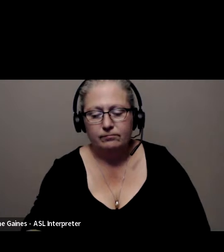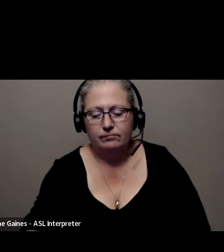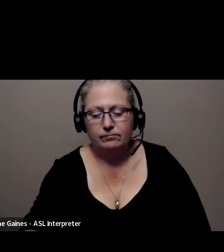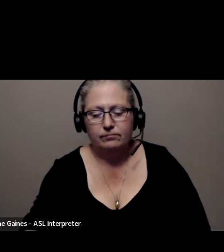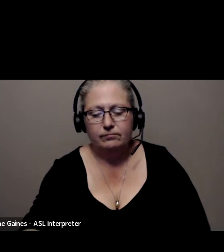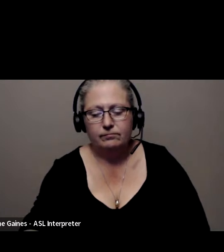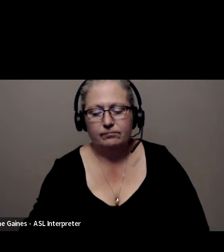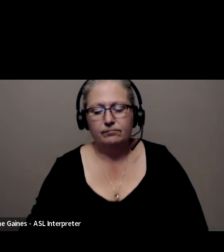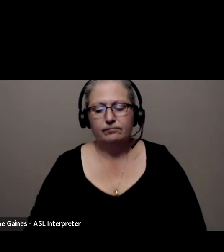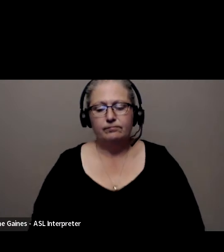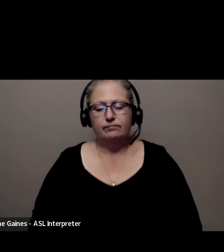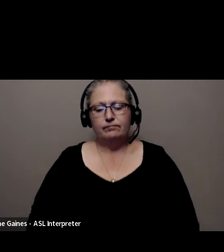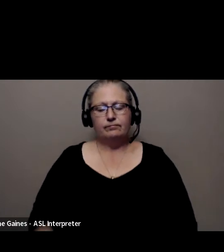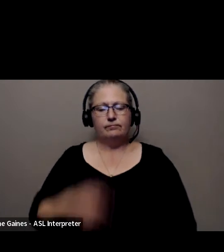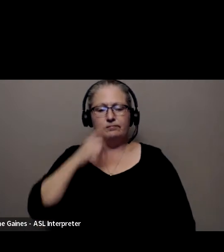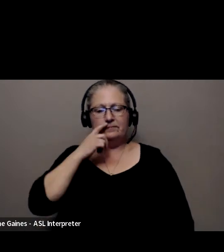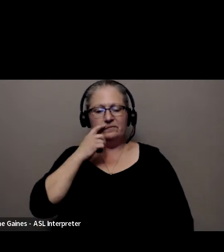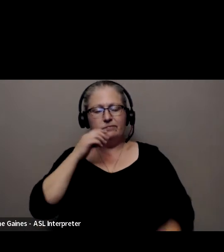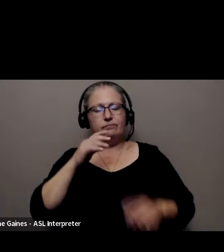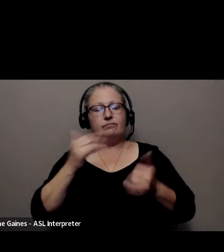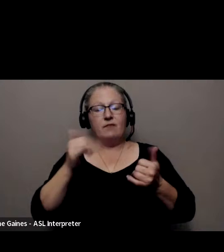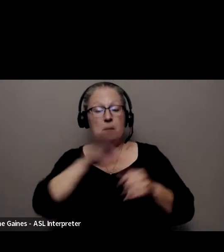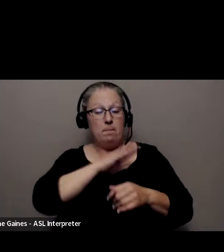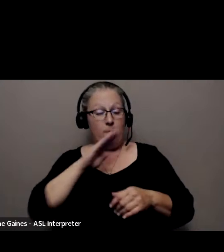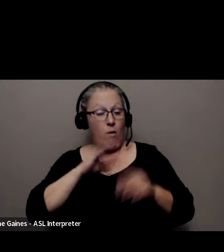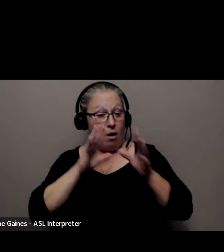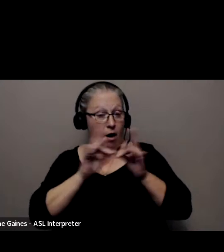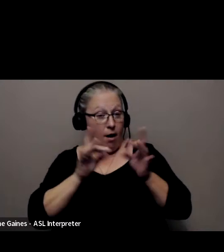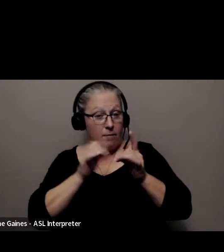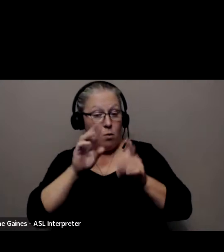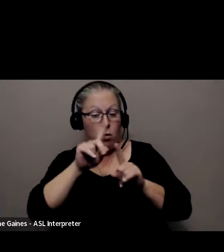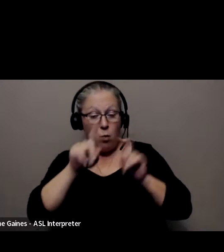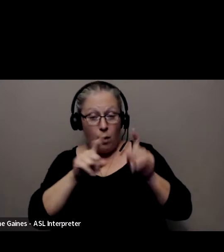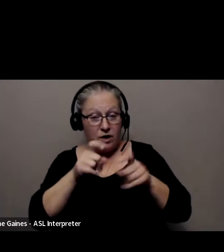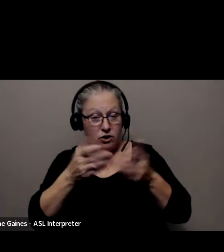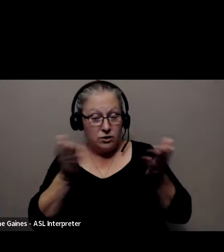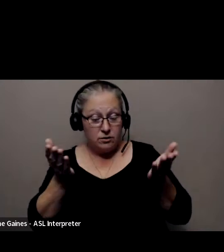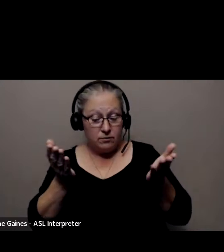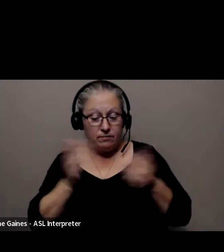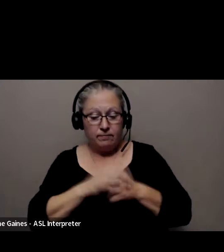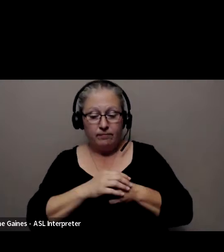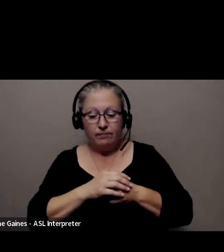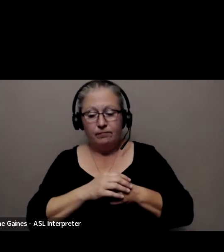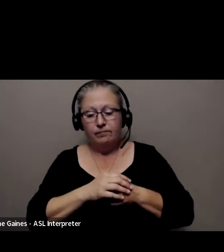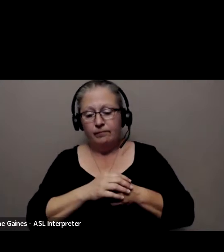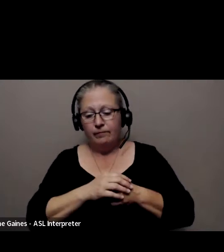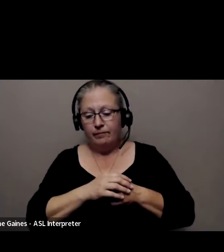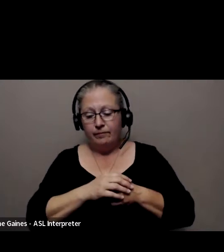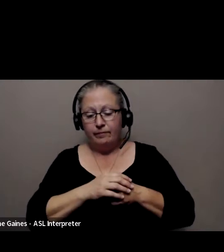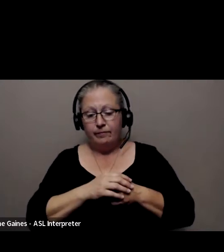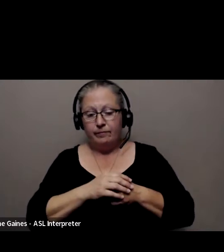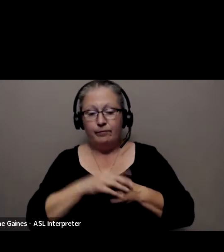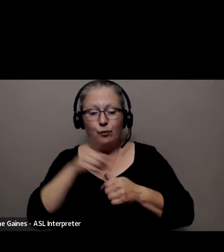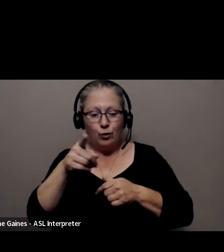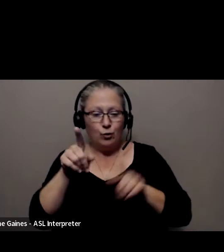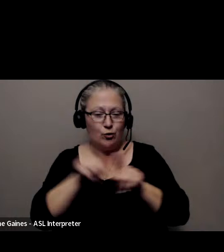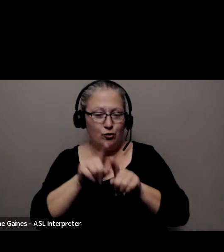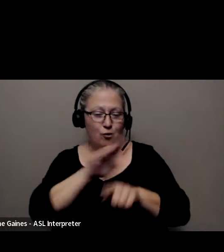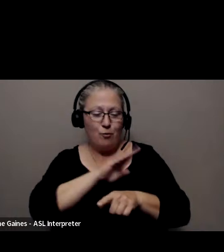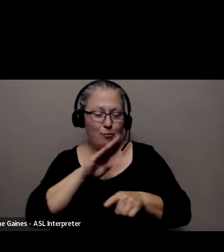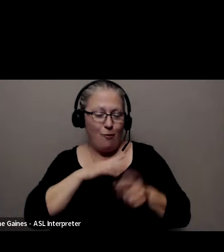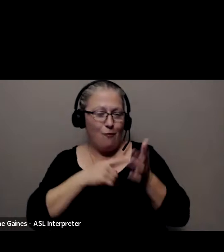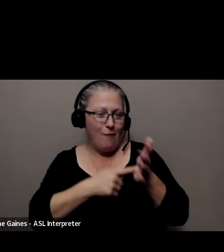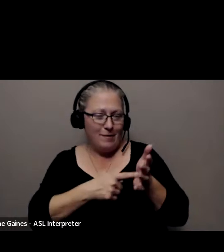Well, I'd like to open it up to board comments or questions. You as well, our student board reps.